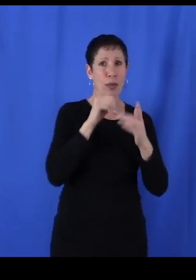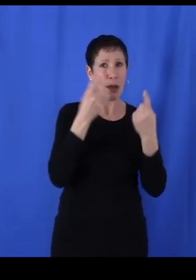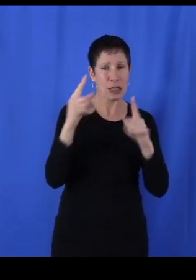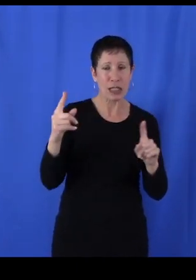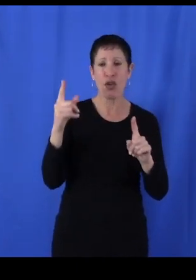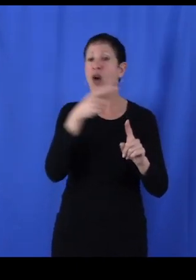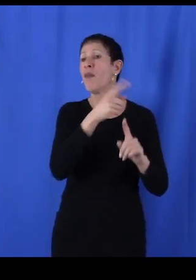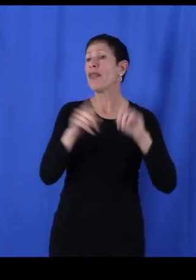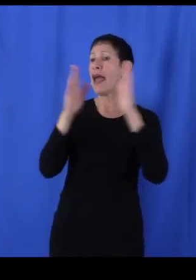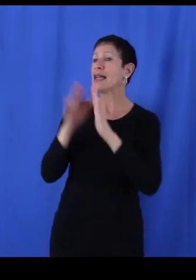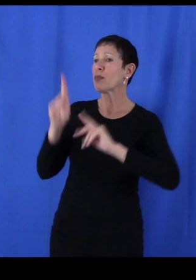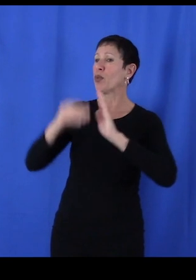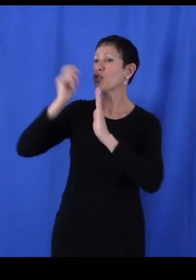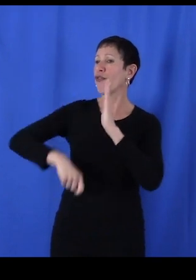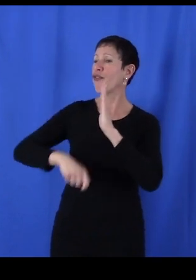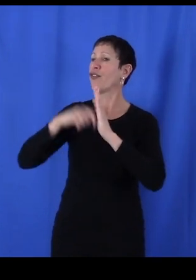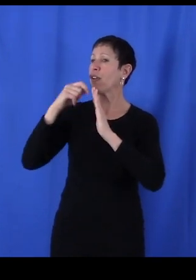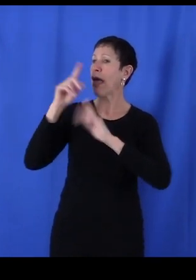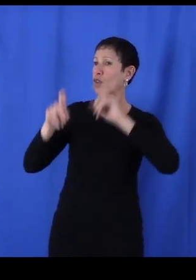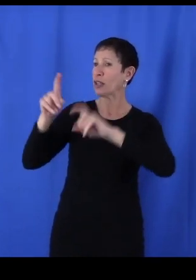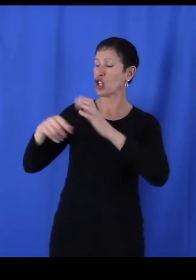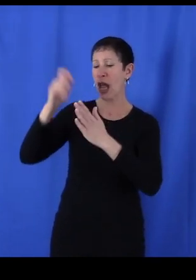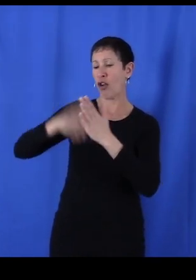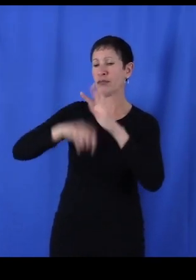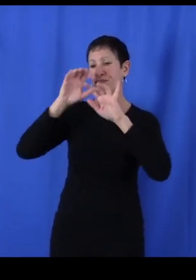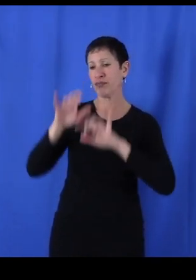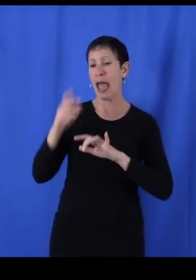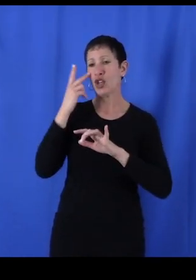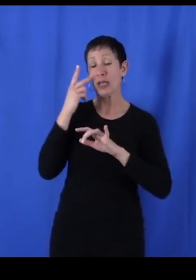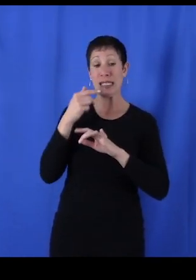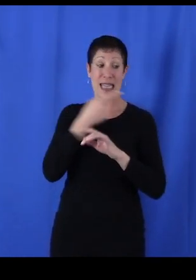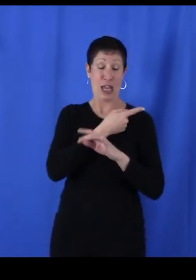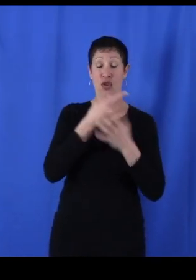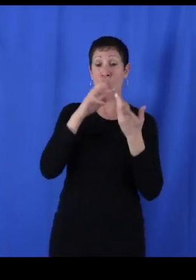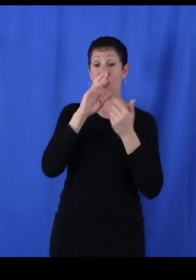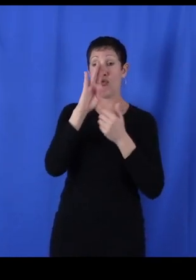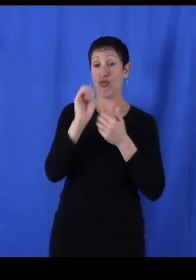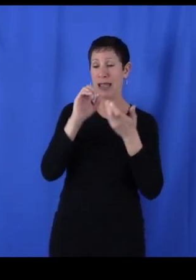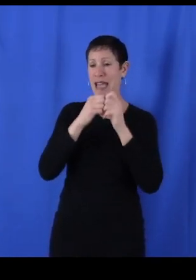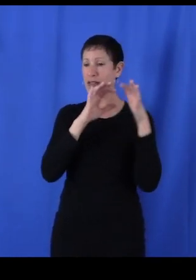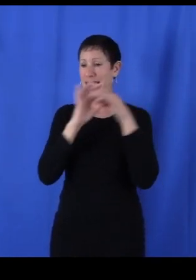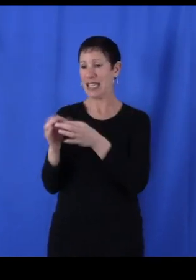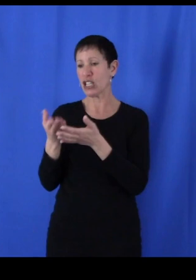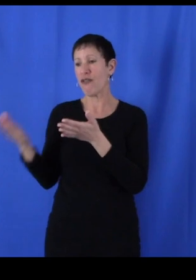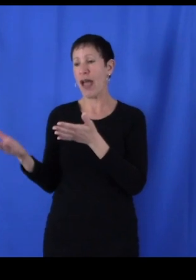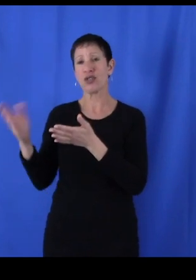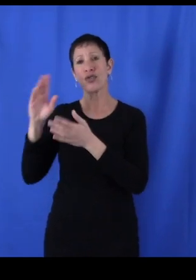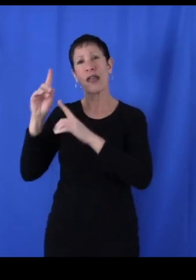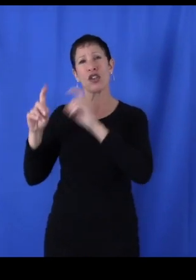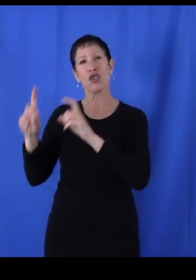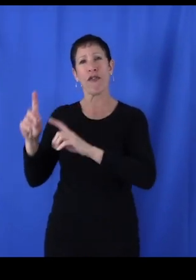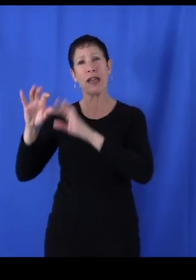sued, asked people to fill out a questionnaire. And here you see how race is linked to the factors